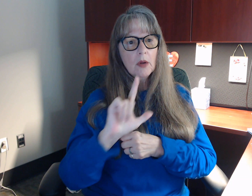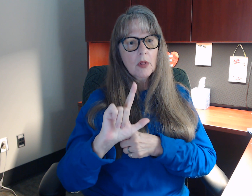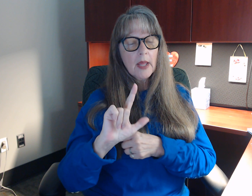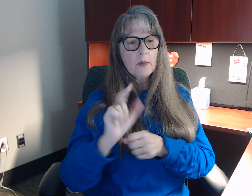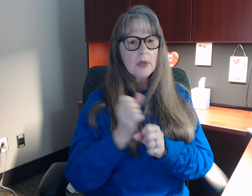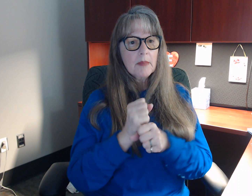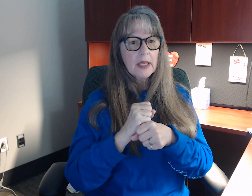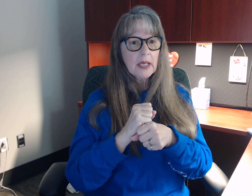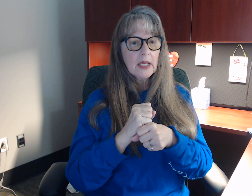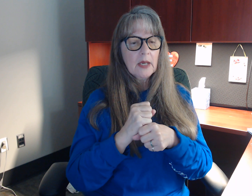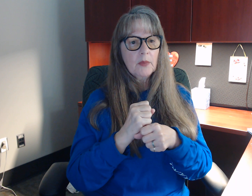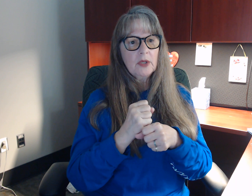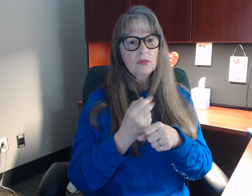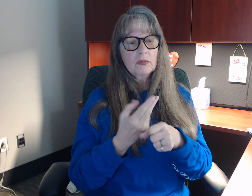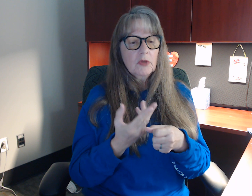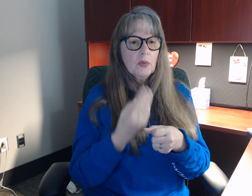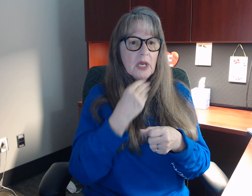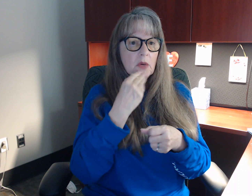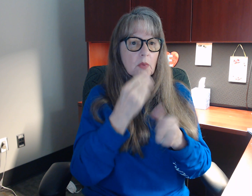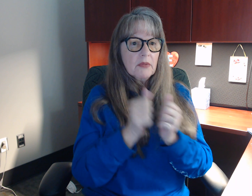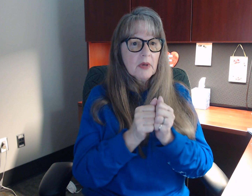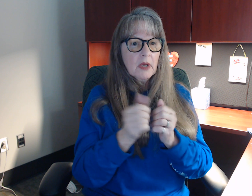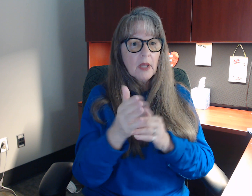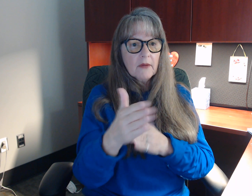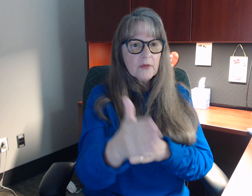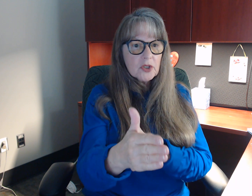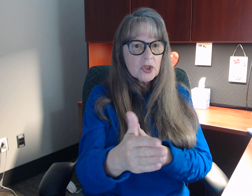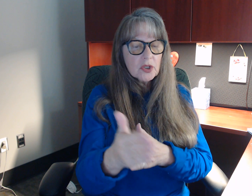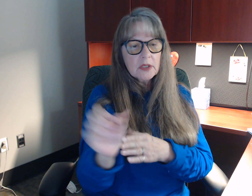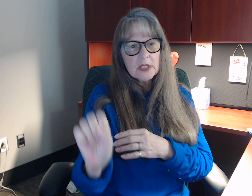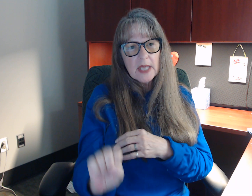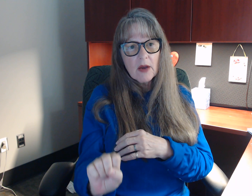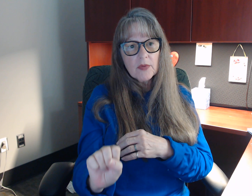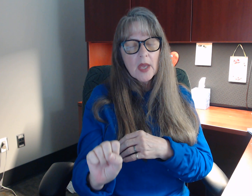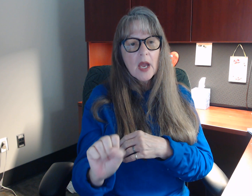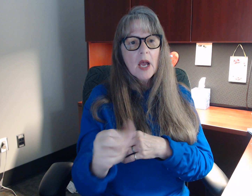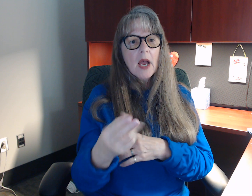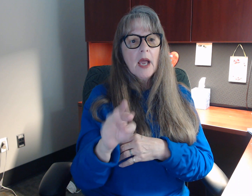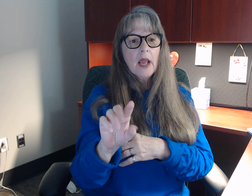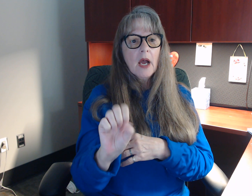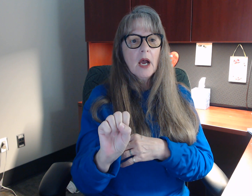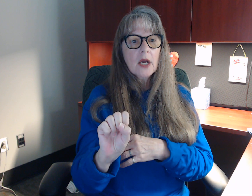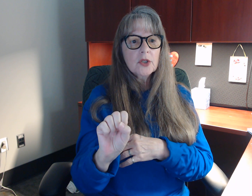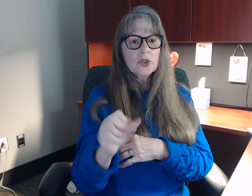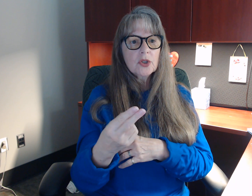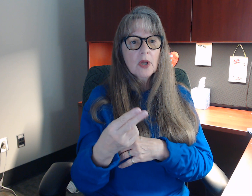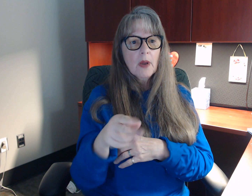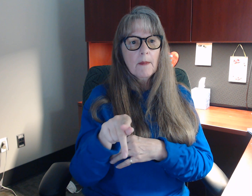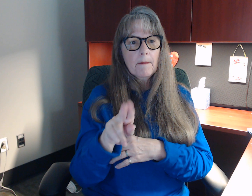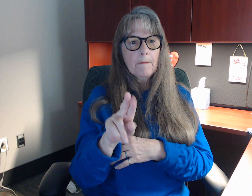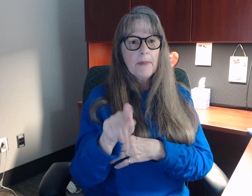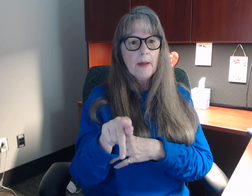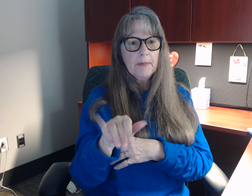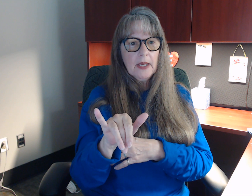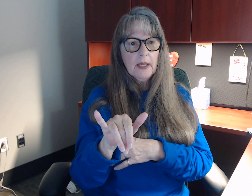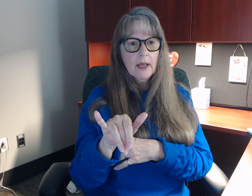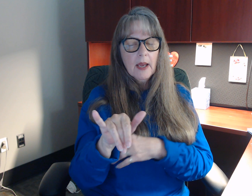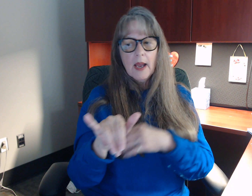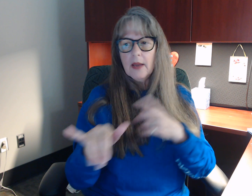and we make it and we eat it with like fish in the South, and a hush puppy in the North.